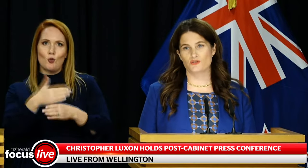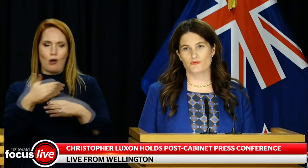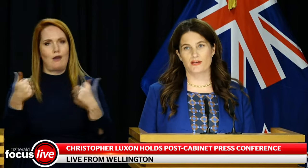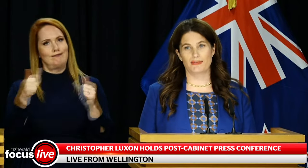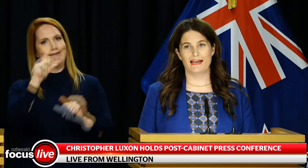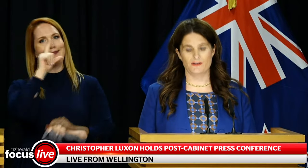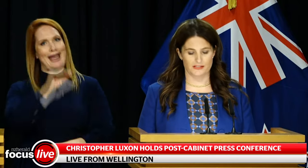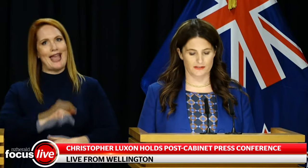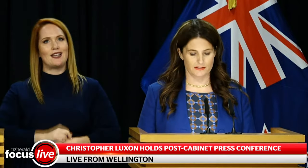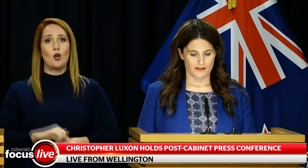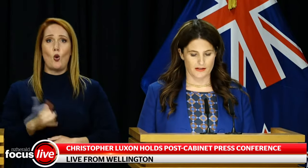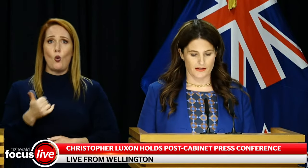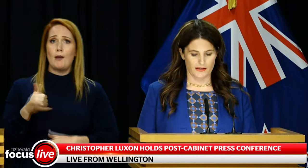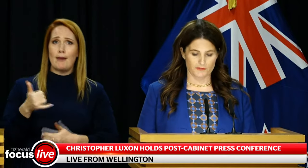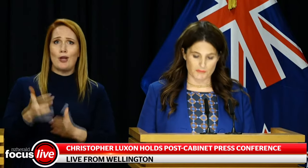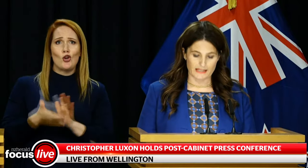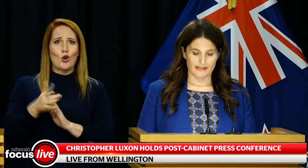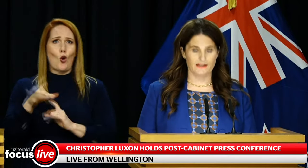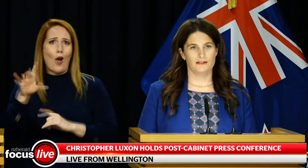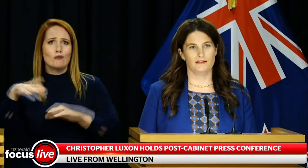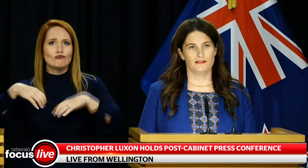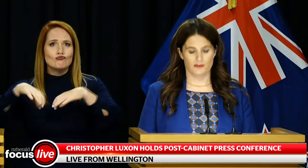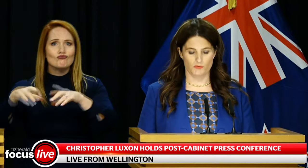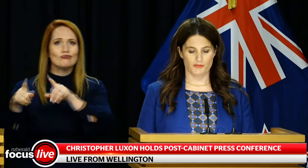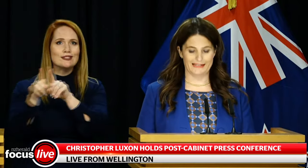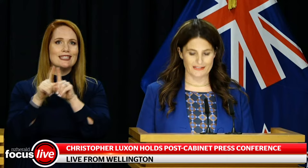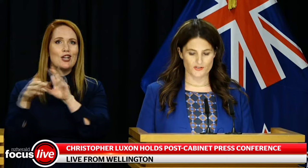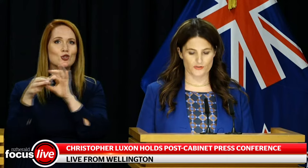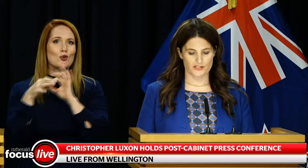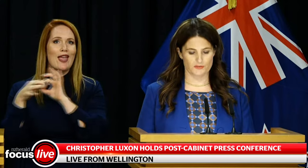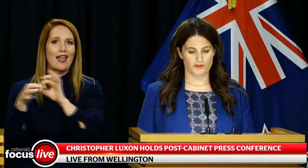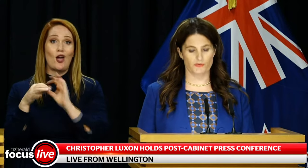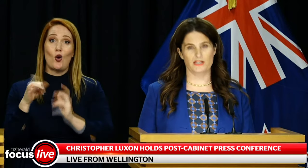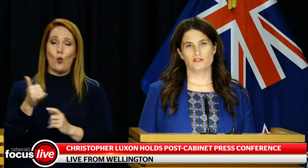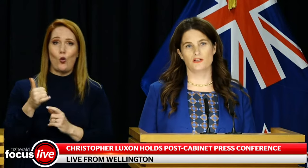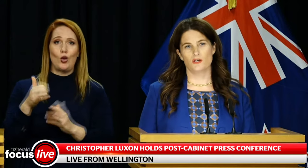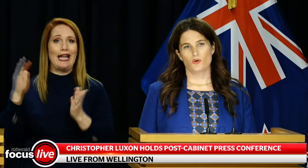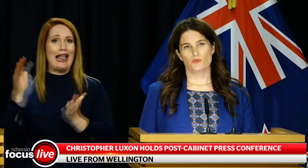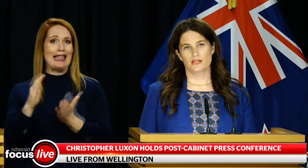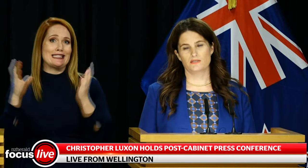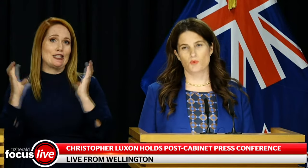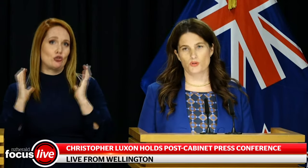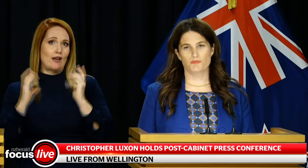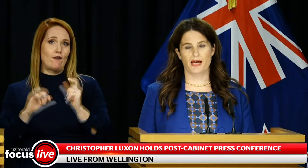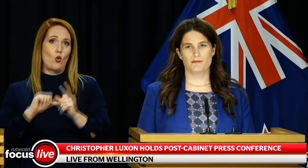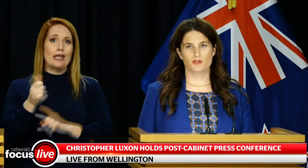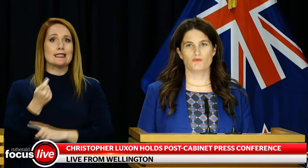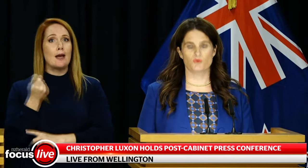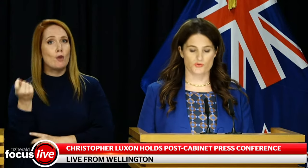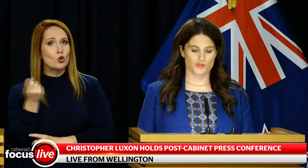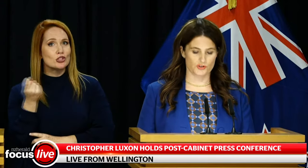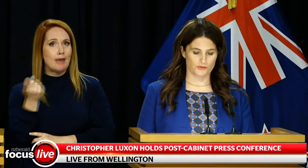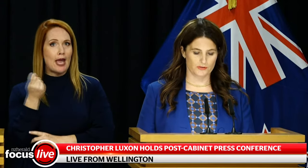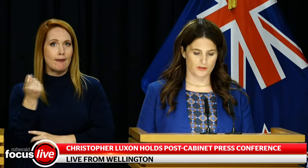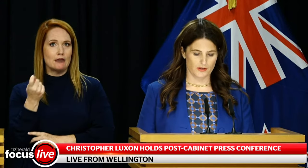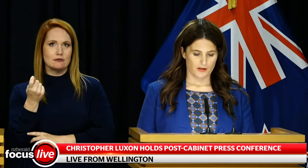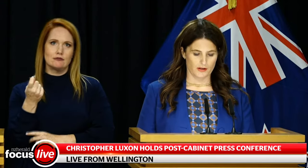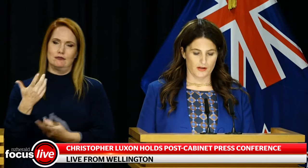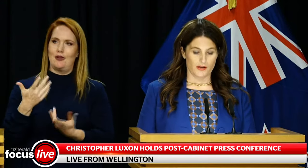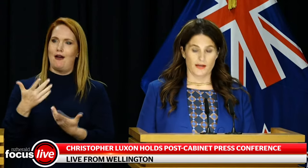an occasional family outing. And for many, it will mean less stress when the rent or the next mortgage payment falls